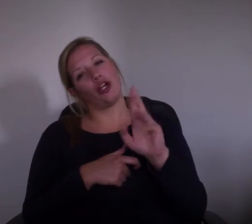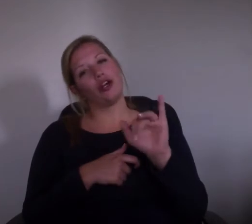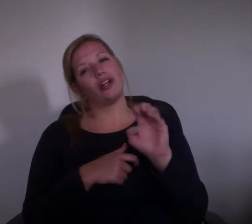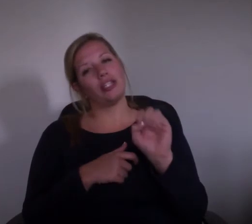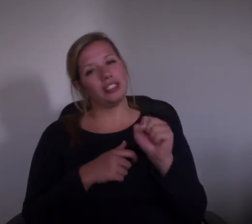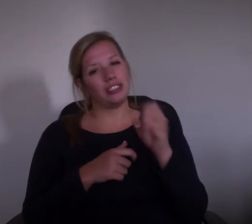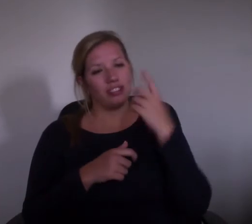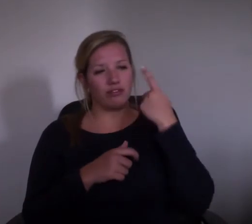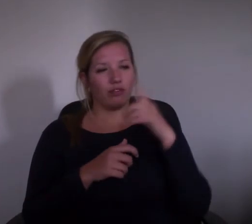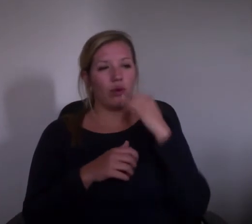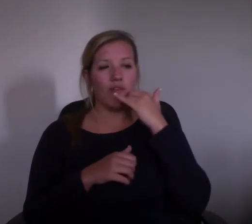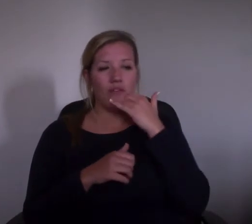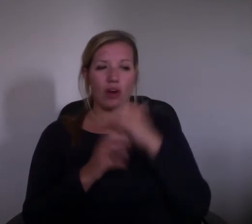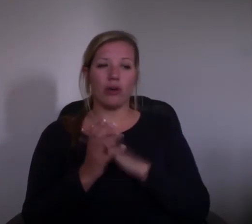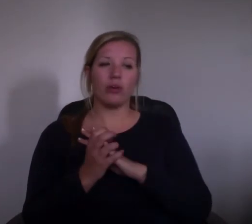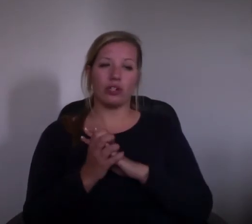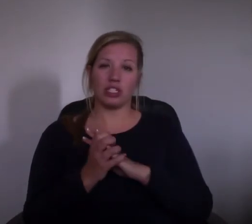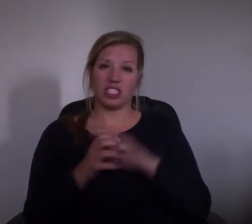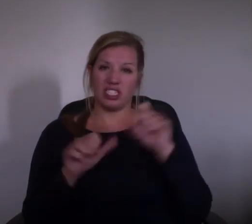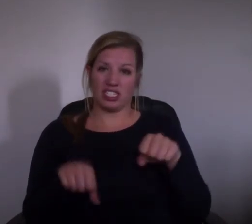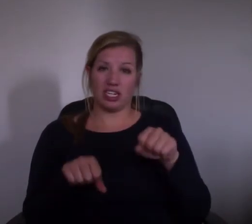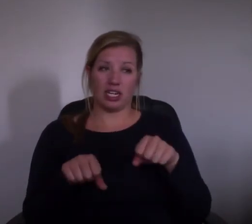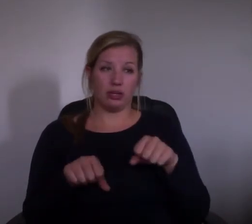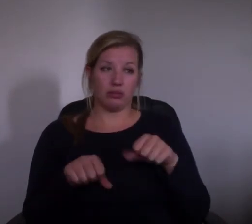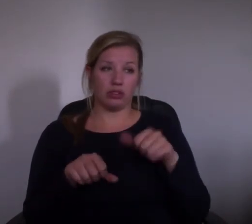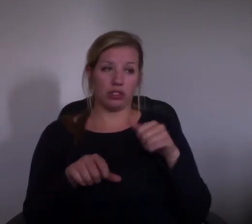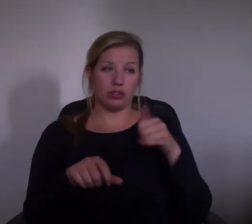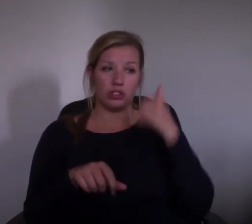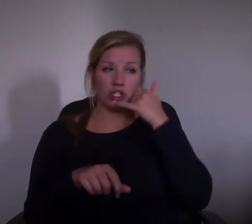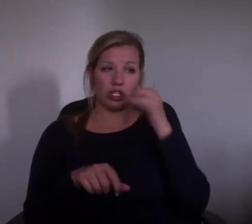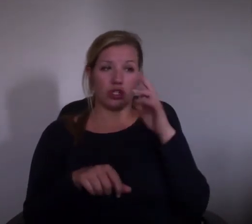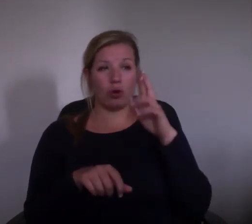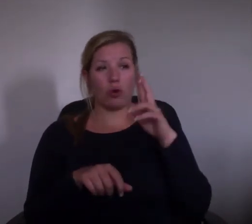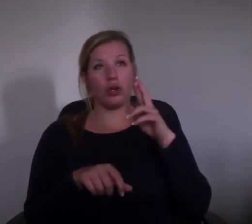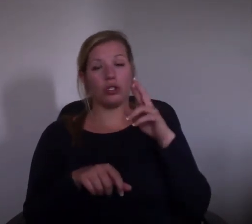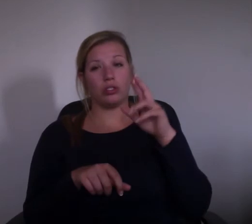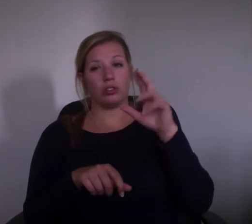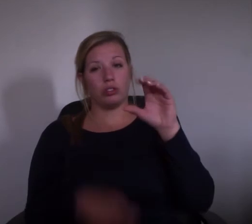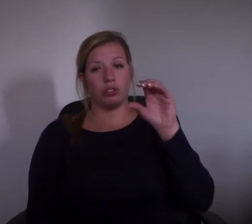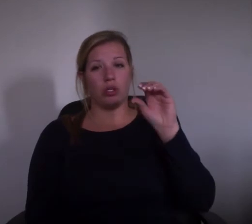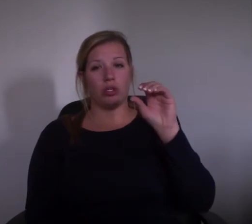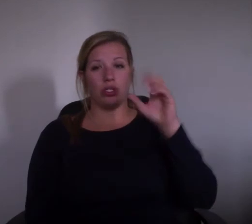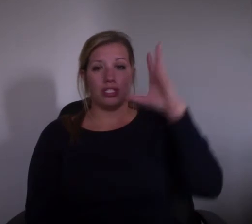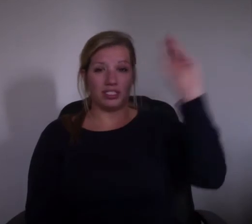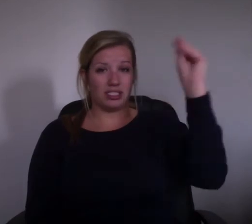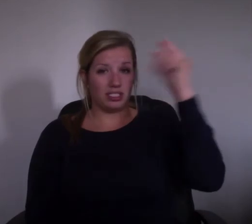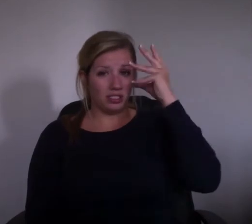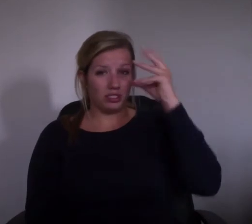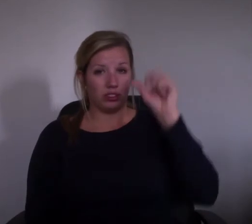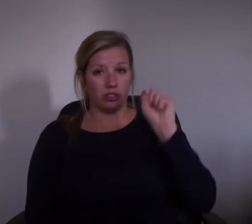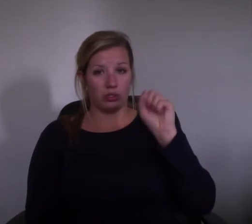to charge that cell phone, or have a solar-powered or hand-cranked charger so you can recharge the batteries to your cell